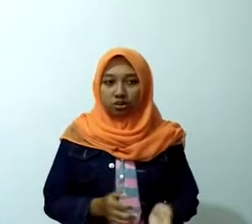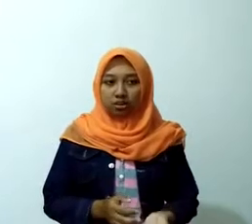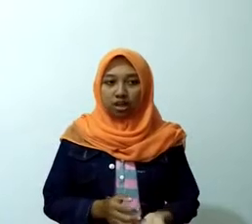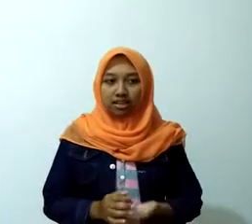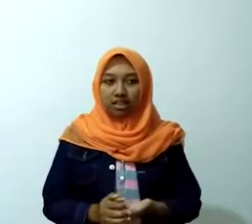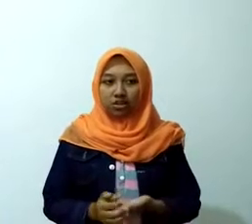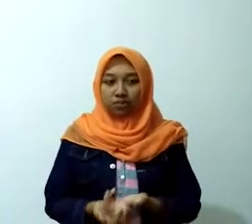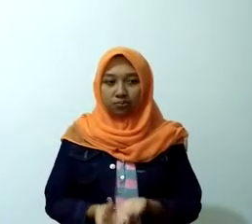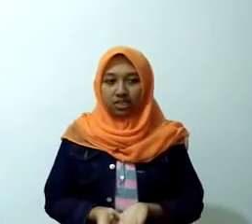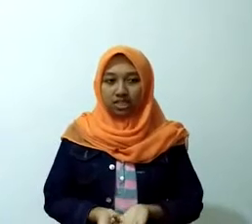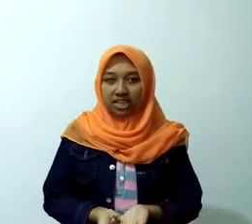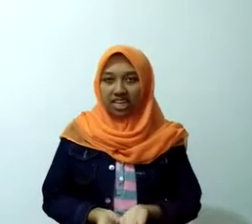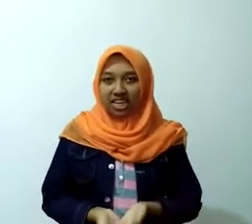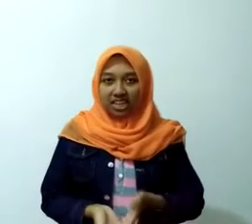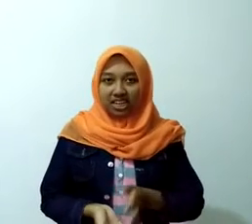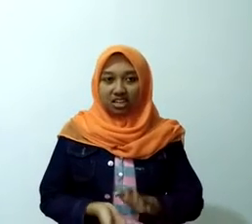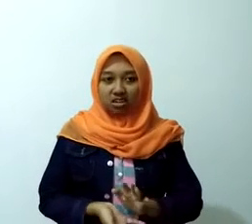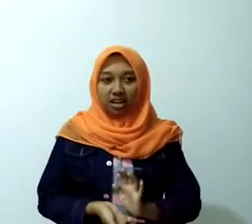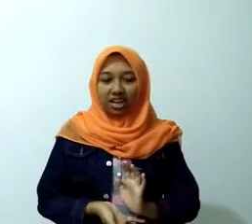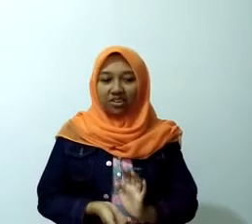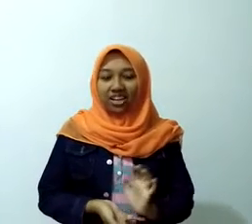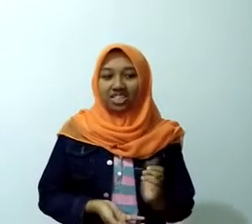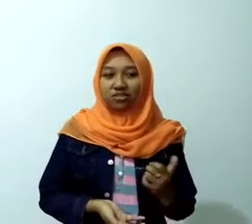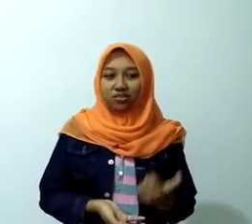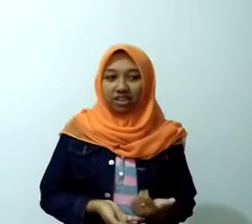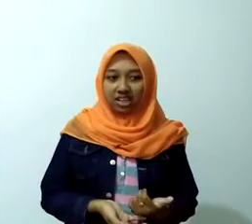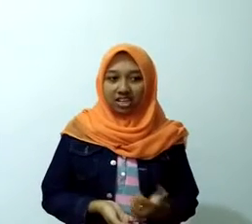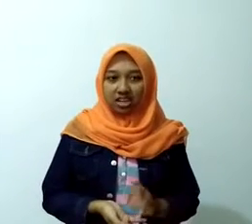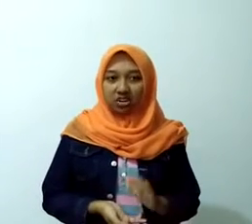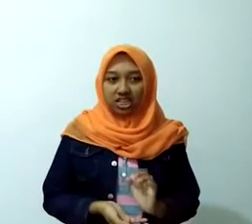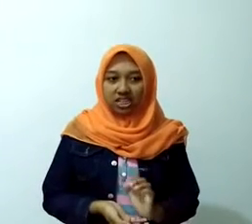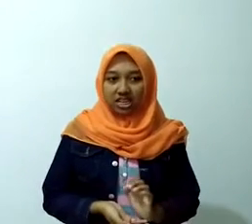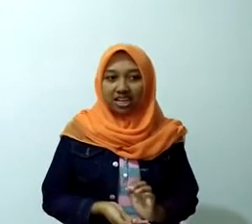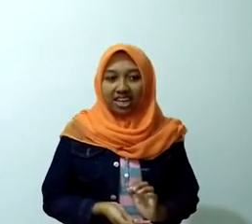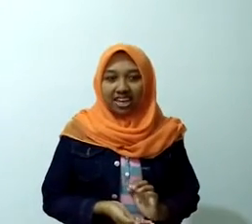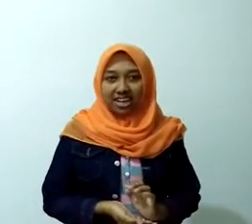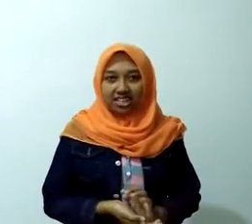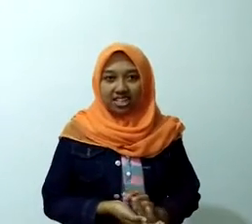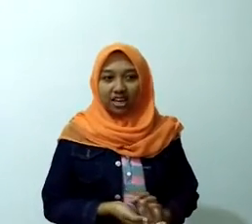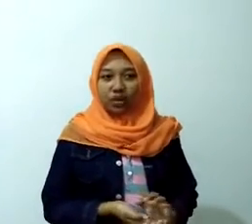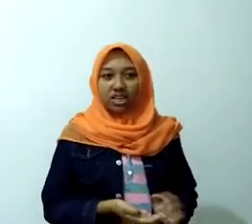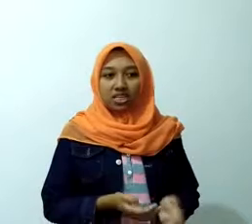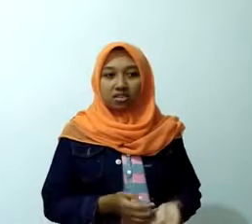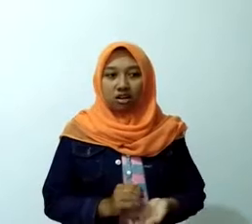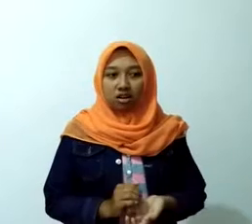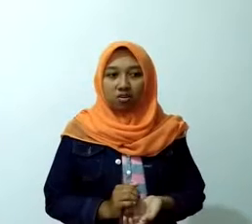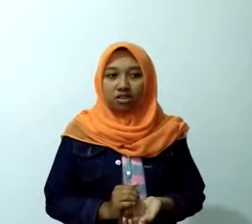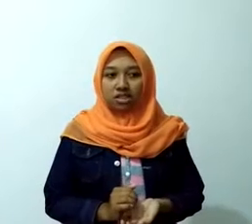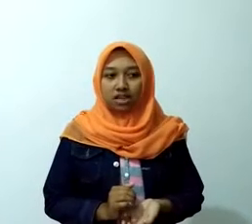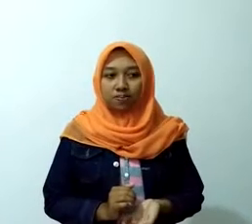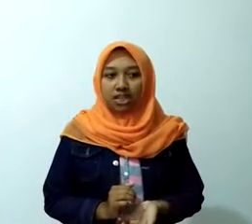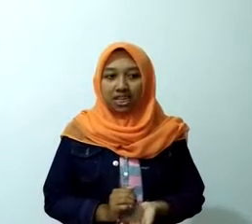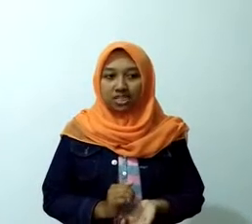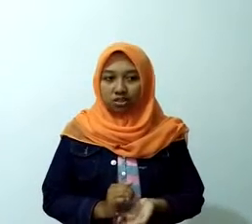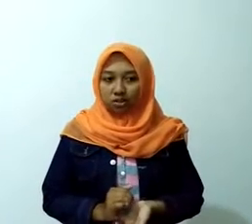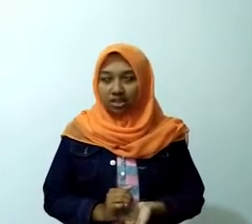junior high school until university. In education field in Indonesia, English language is one of the subjects